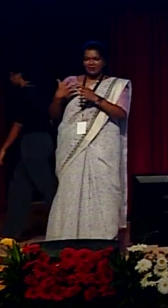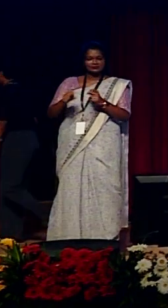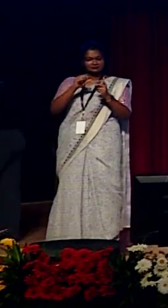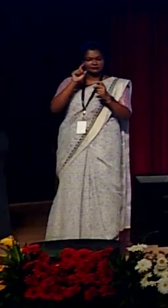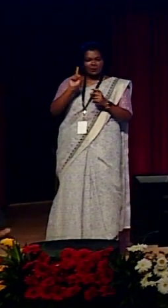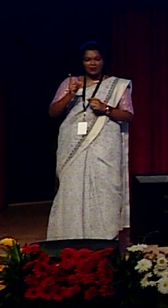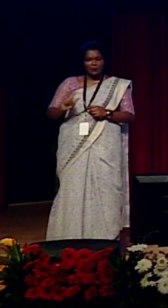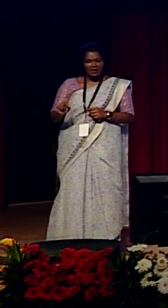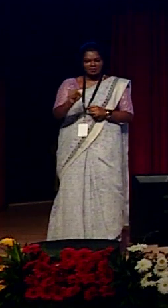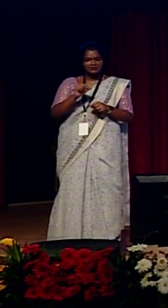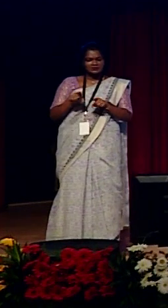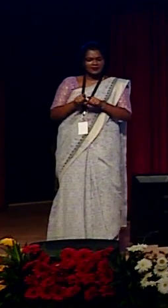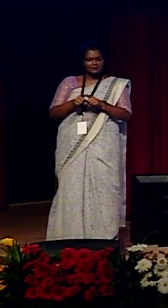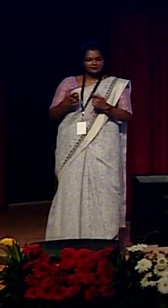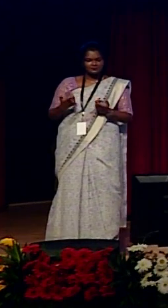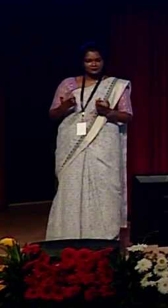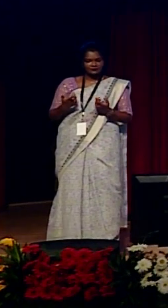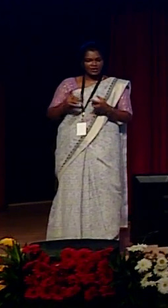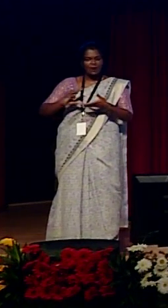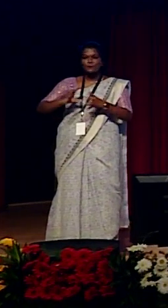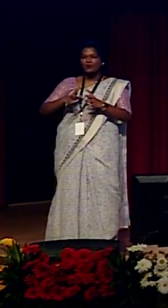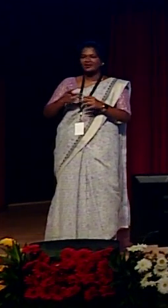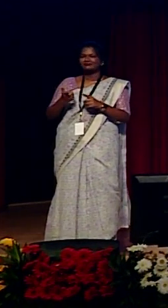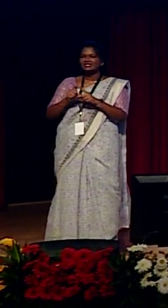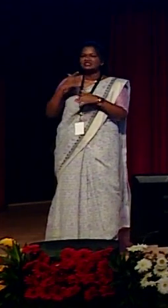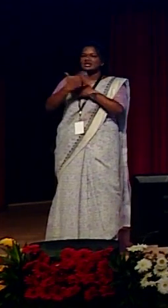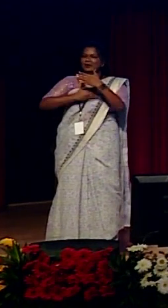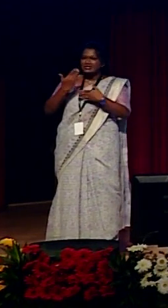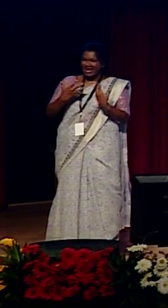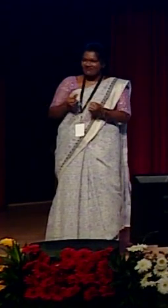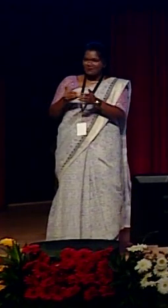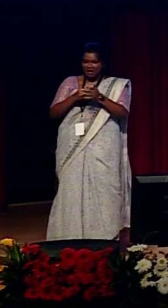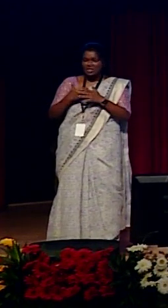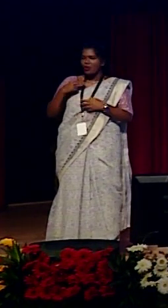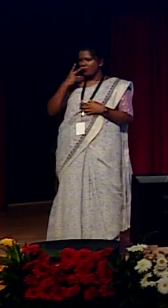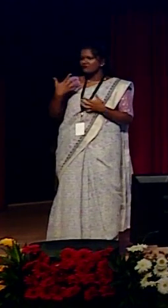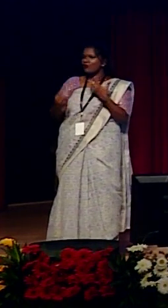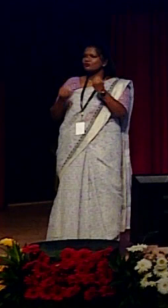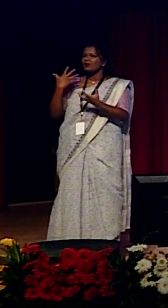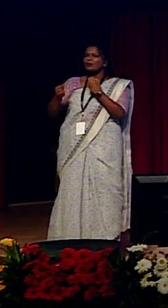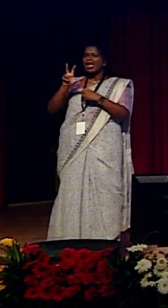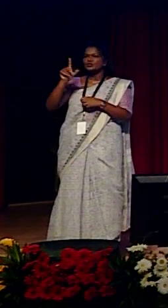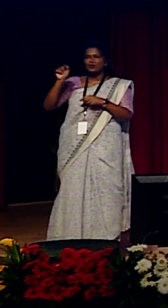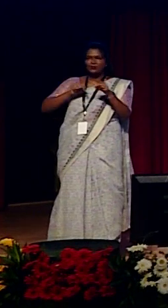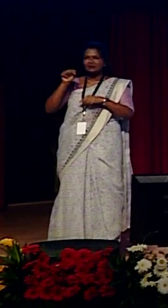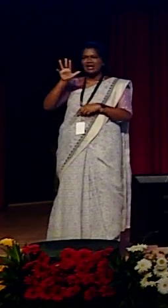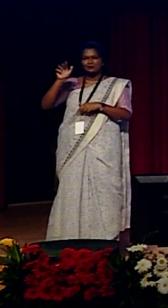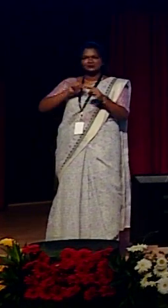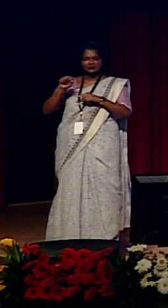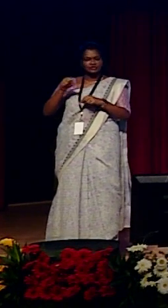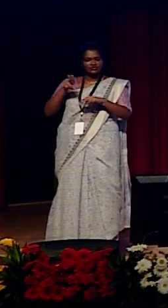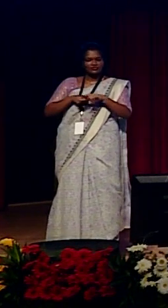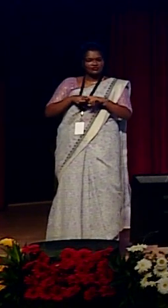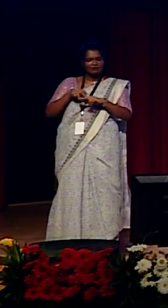the ones where auditory or motor disabilities are the barriers. And we found that around 81.9%